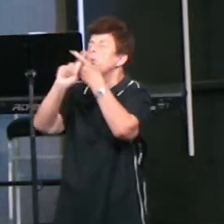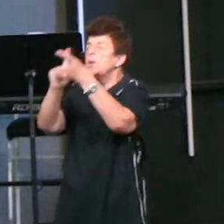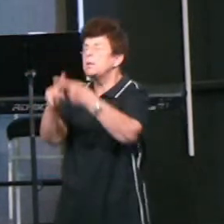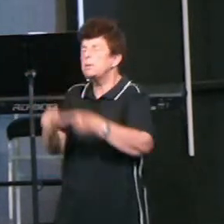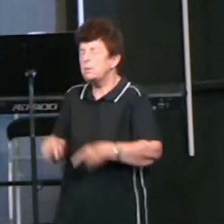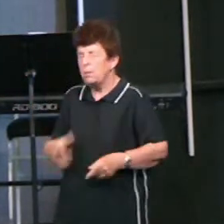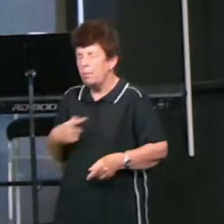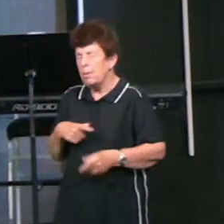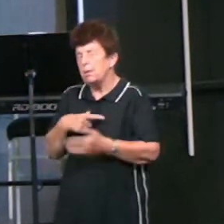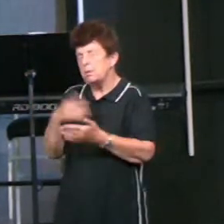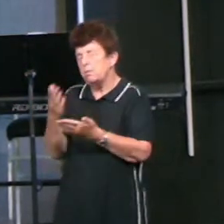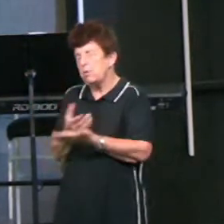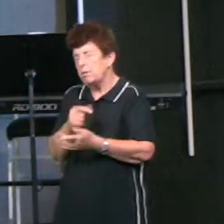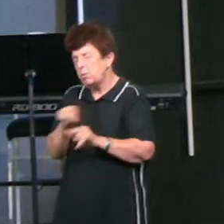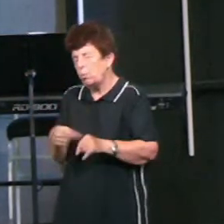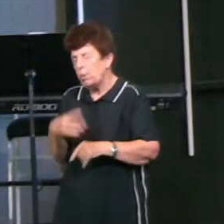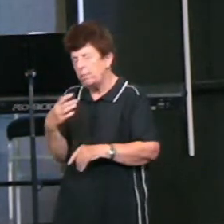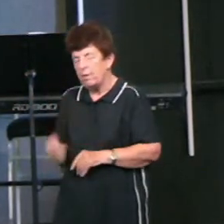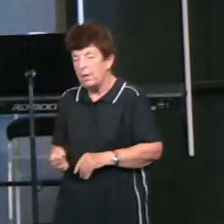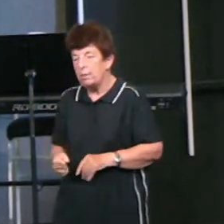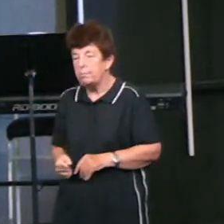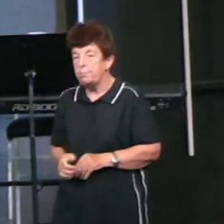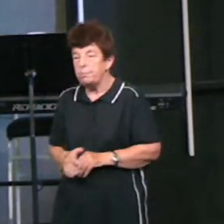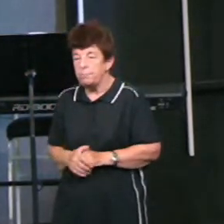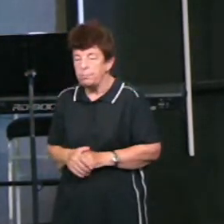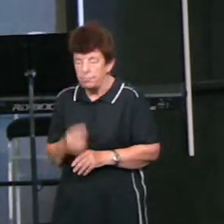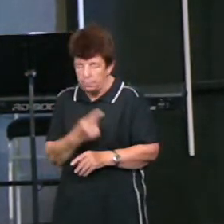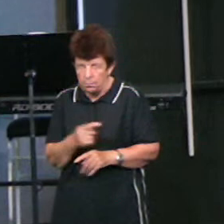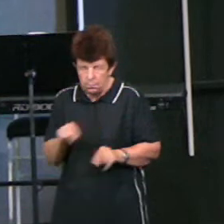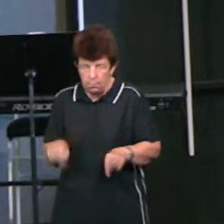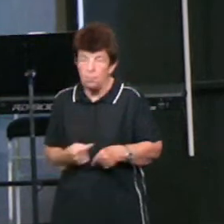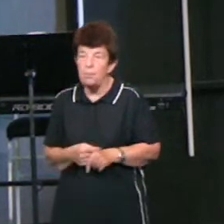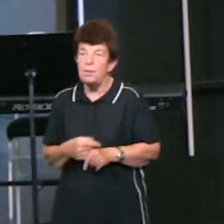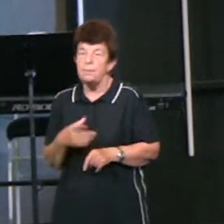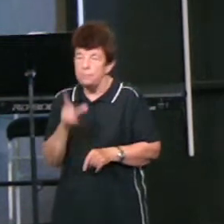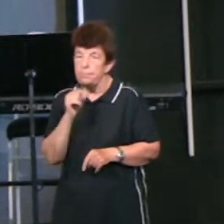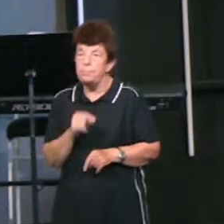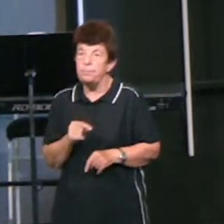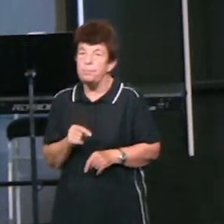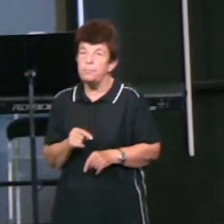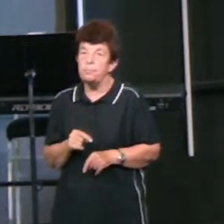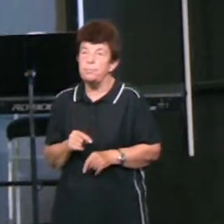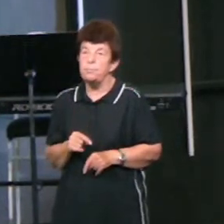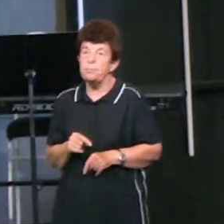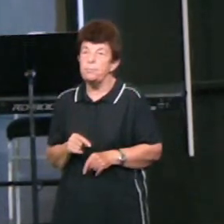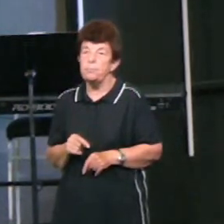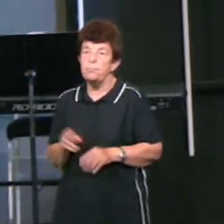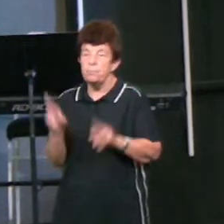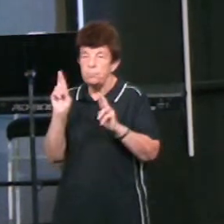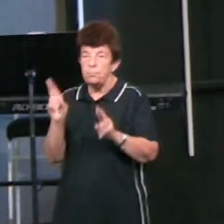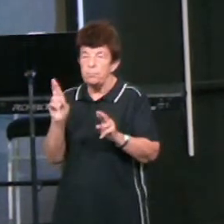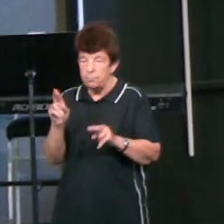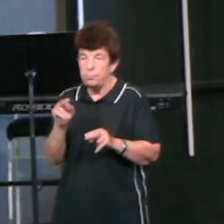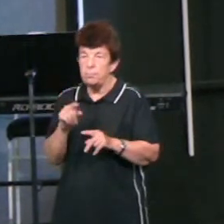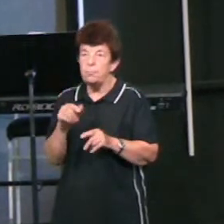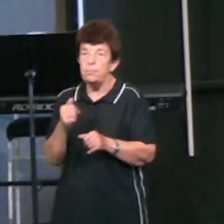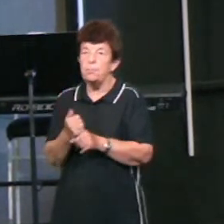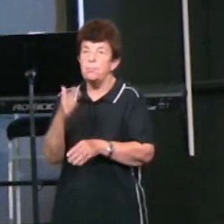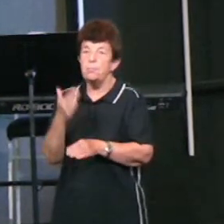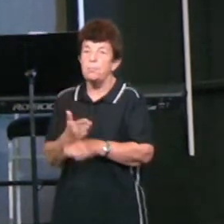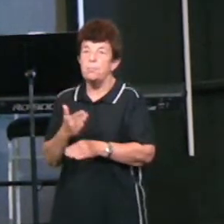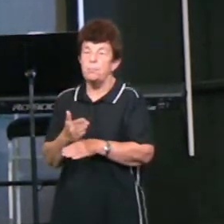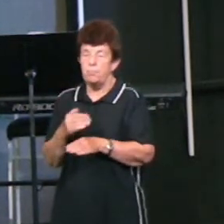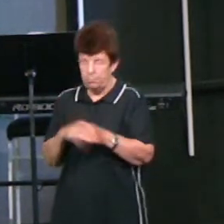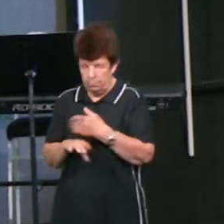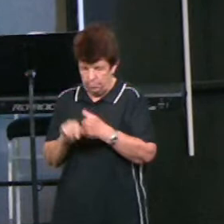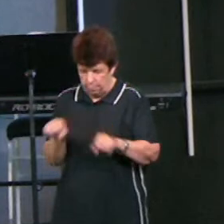for the salvation which we have. And each of us here can acknowledge, I hope, that God is working within